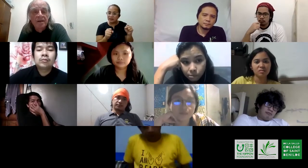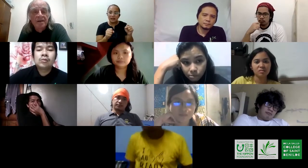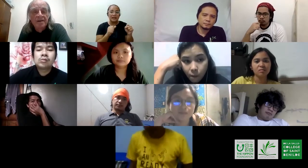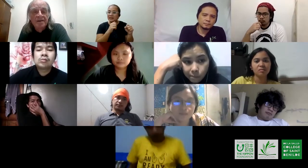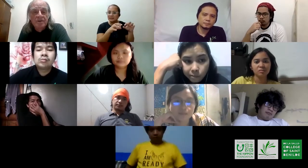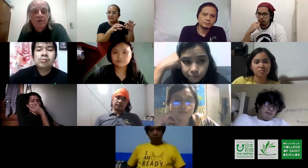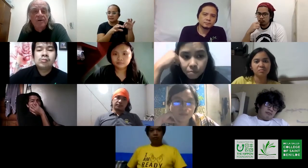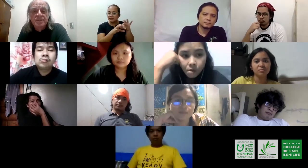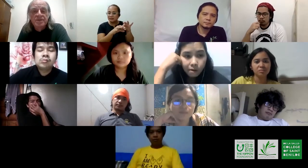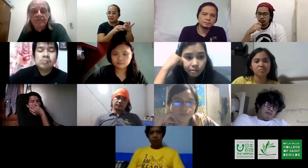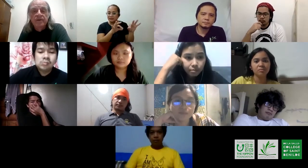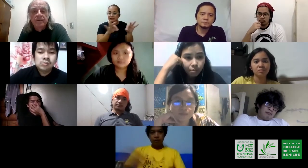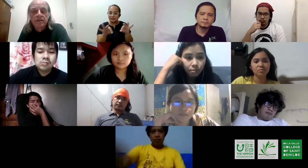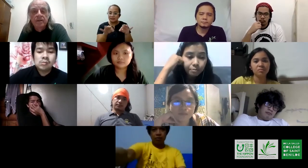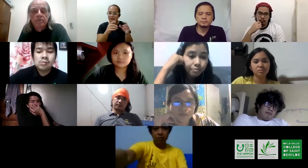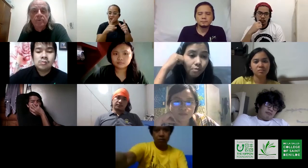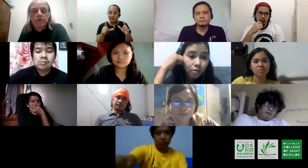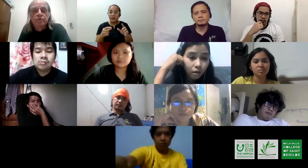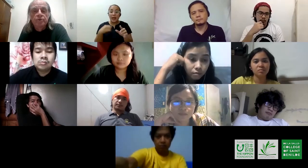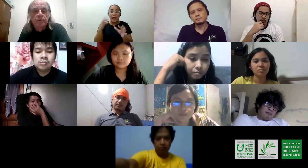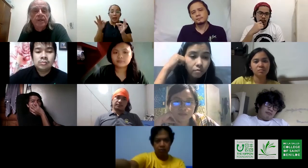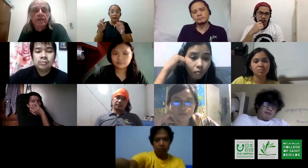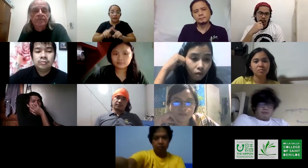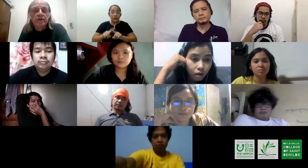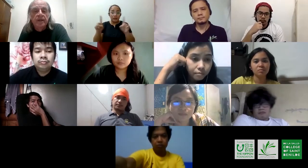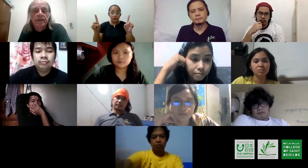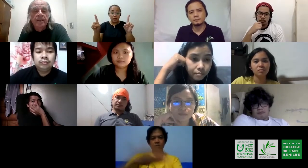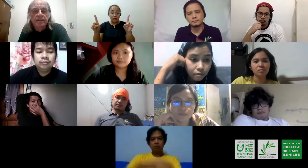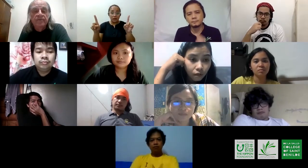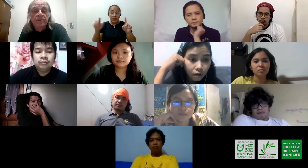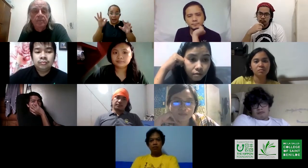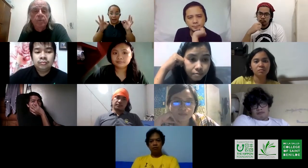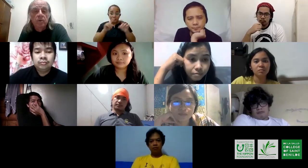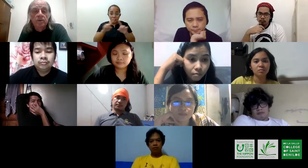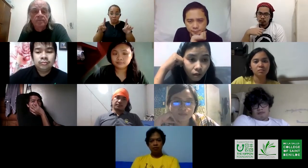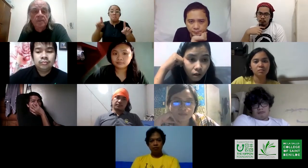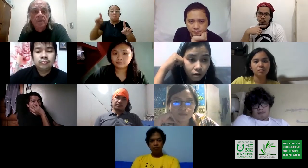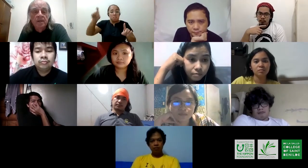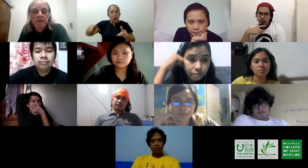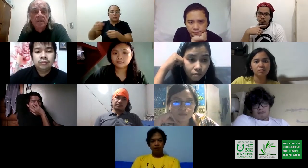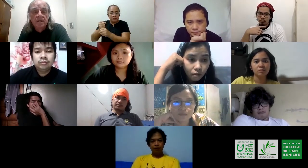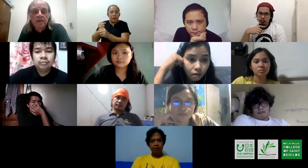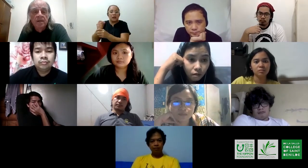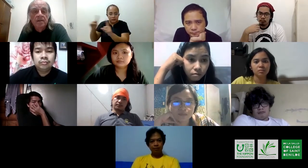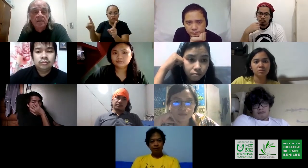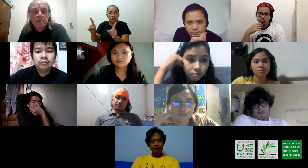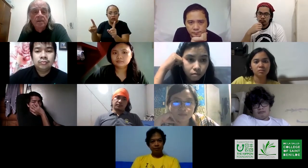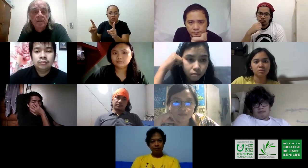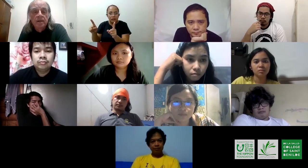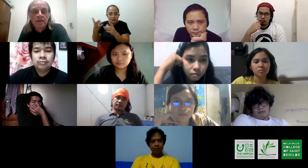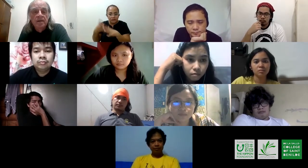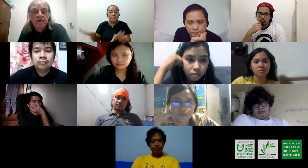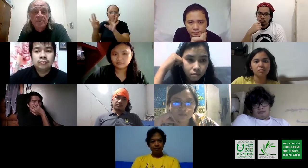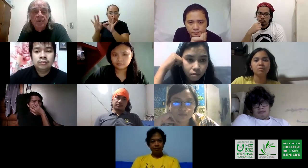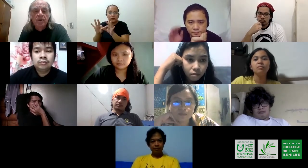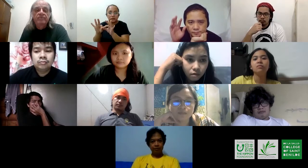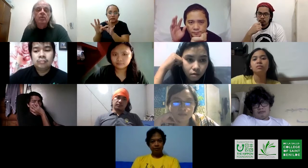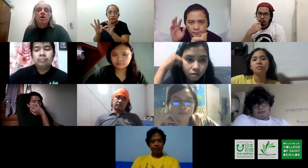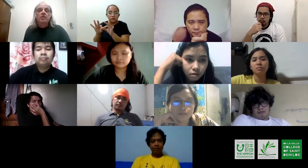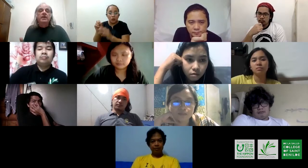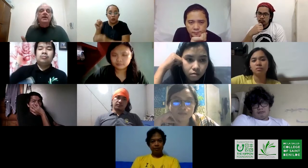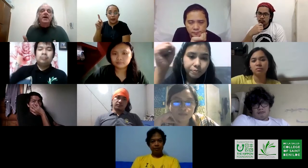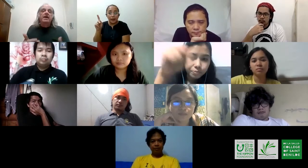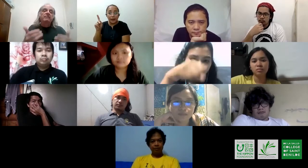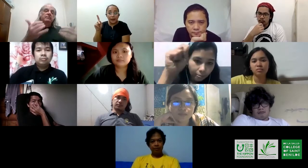Okay? So if it's different, then you need to treat it differently, and that's very important. Okay? So if